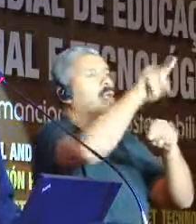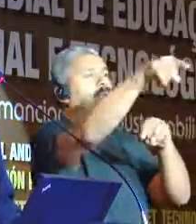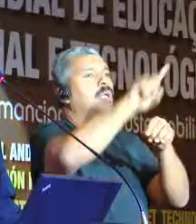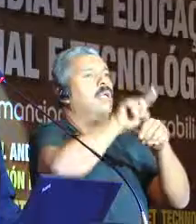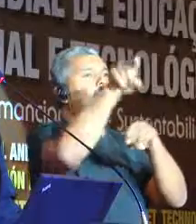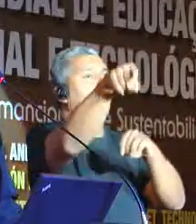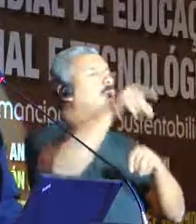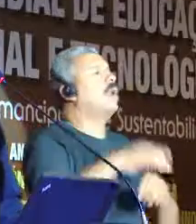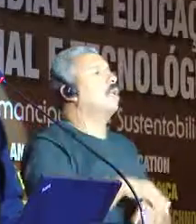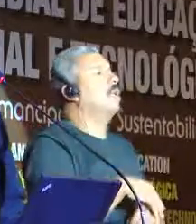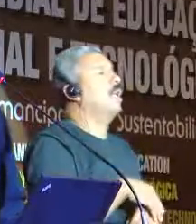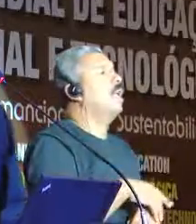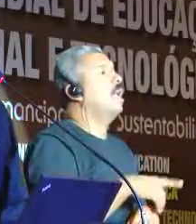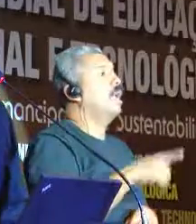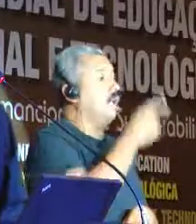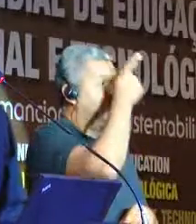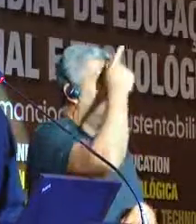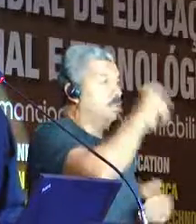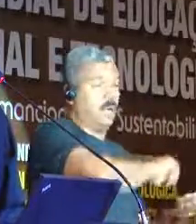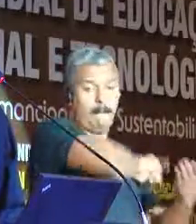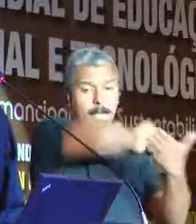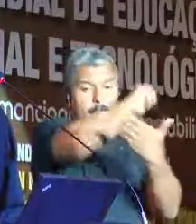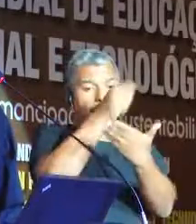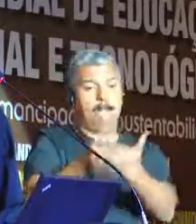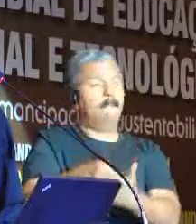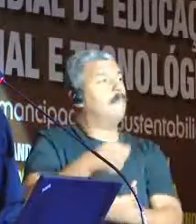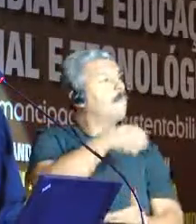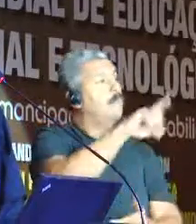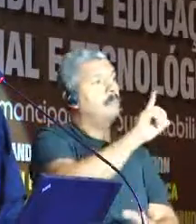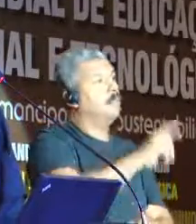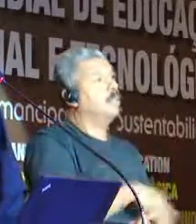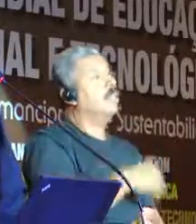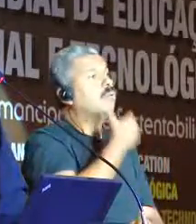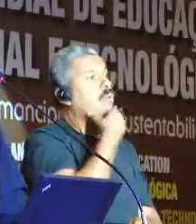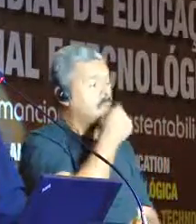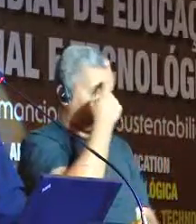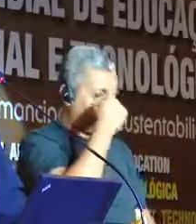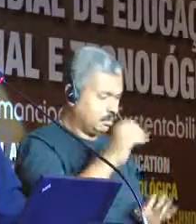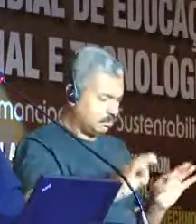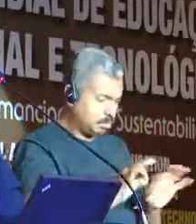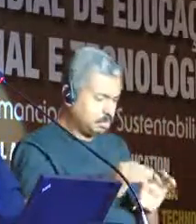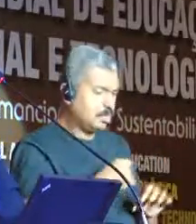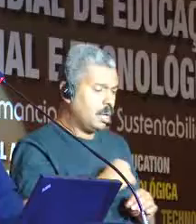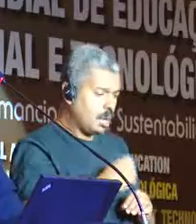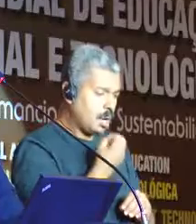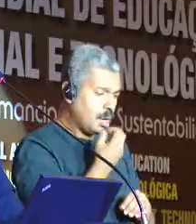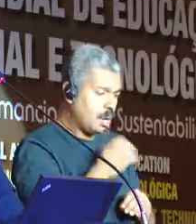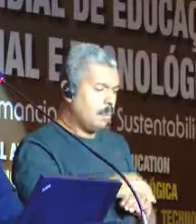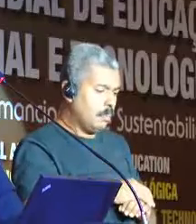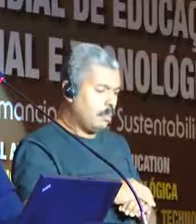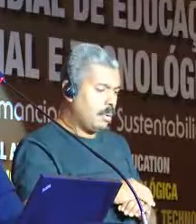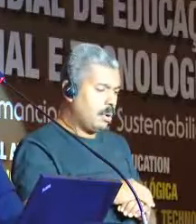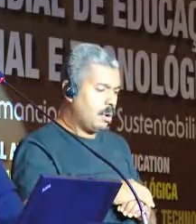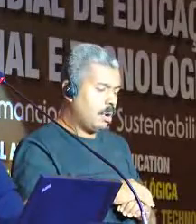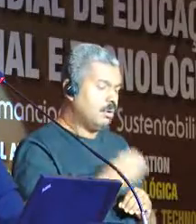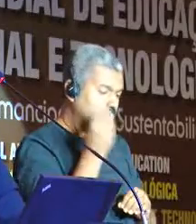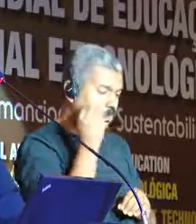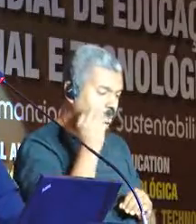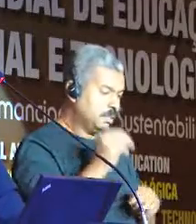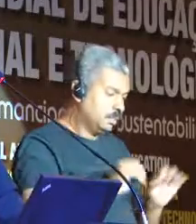free, and they charge customers for installing it. They make a living doing